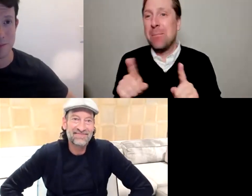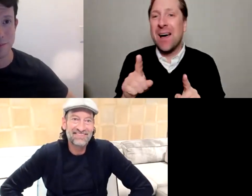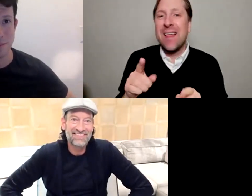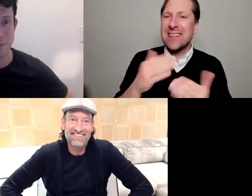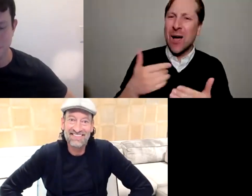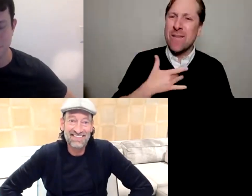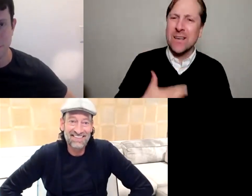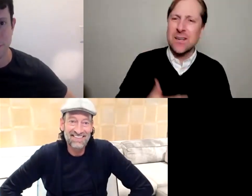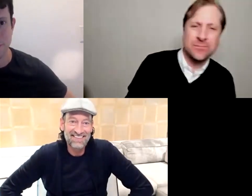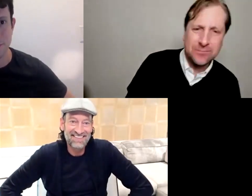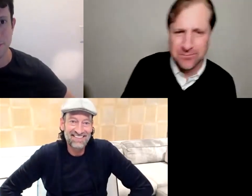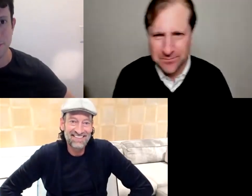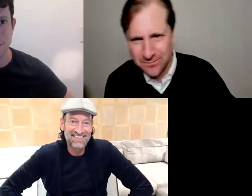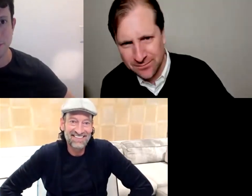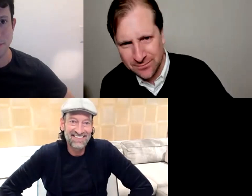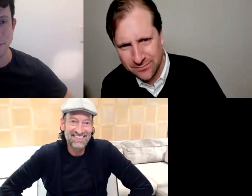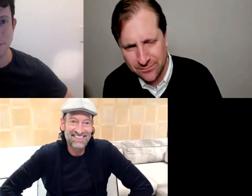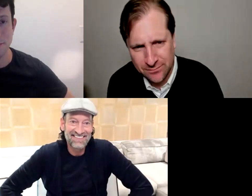from it.